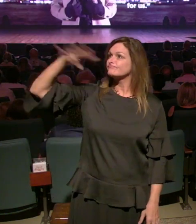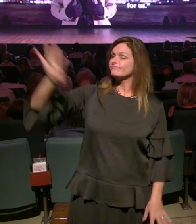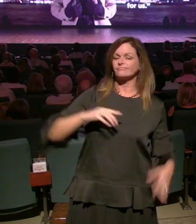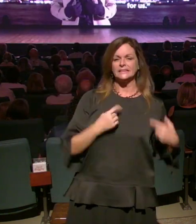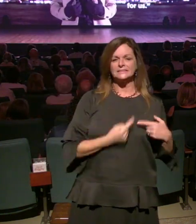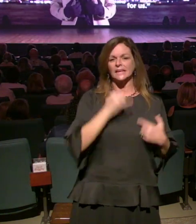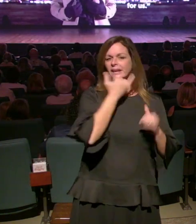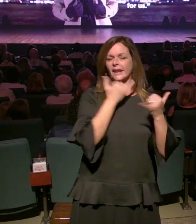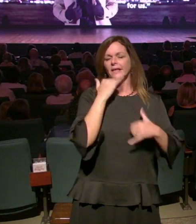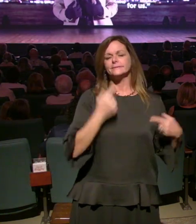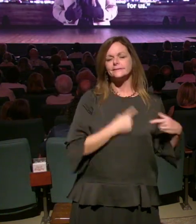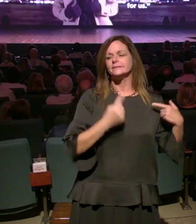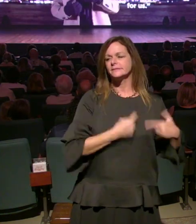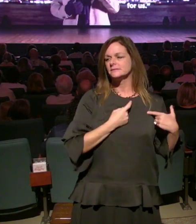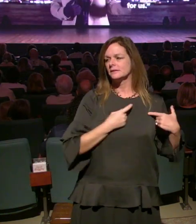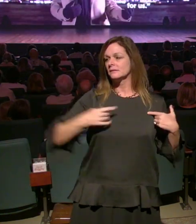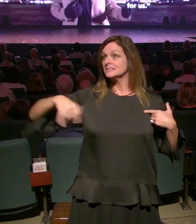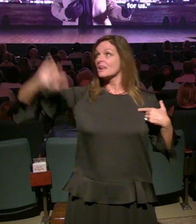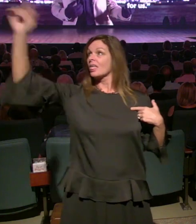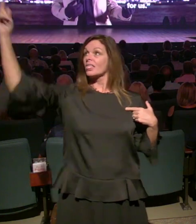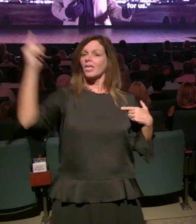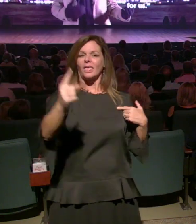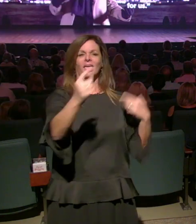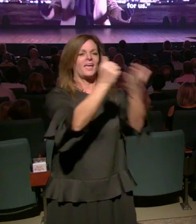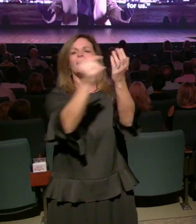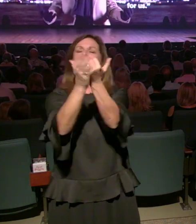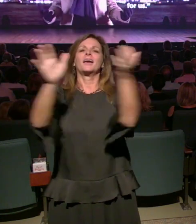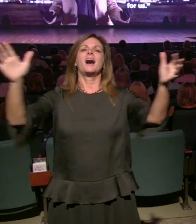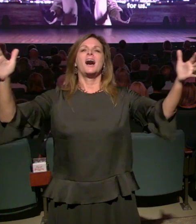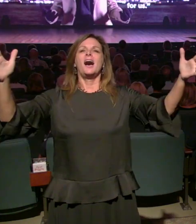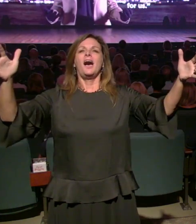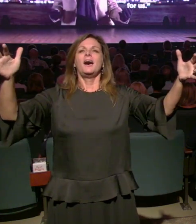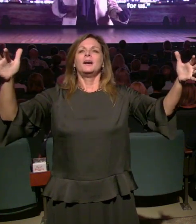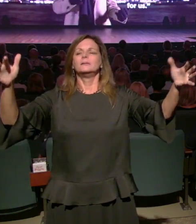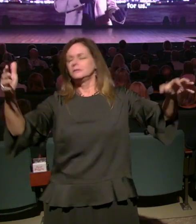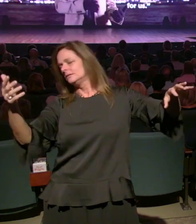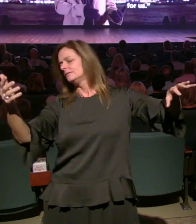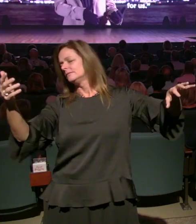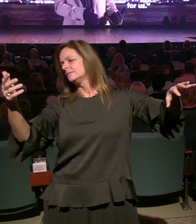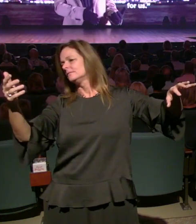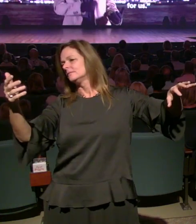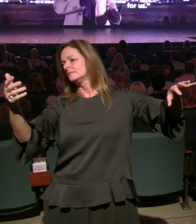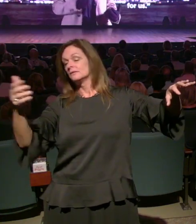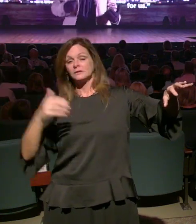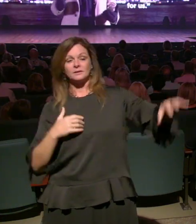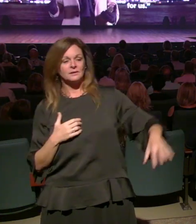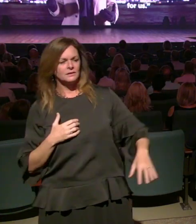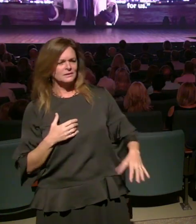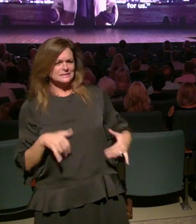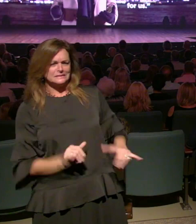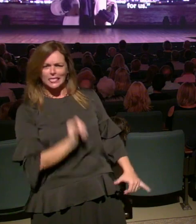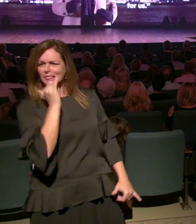died for us. Notice it wasn't after you got your life all together or after you made up for your mistakes. It was before. While we